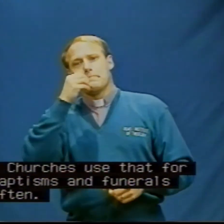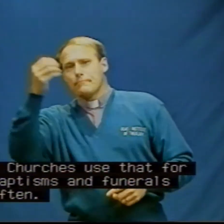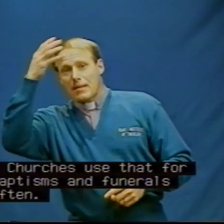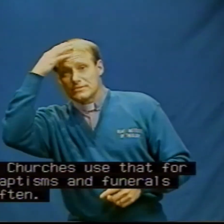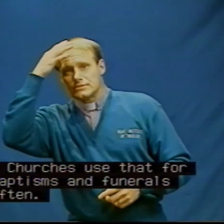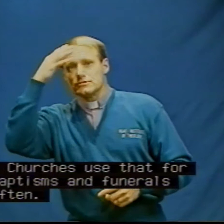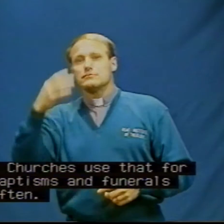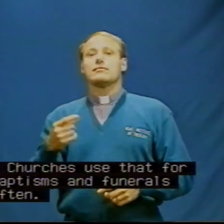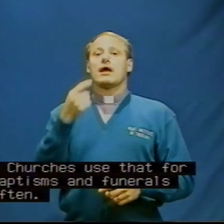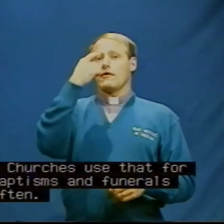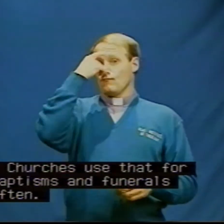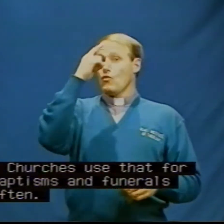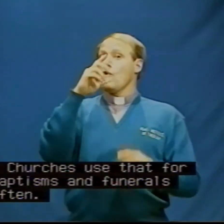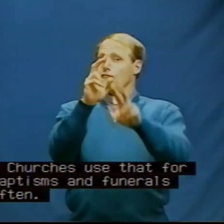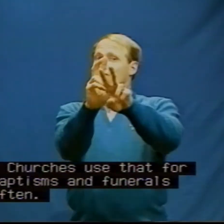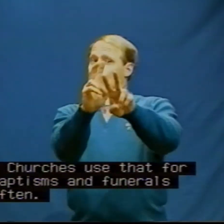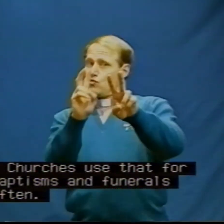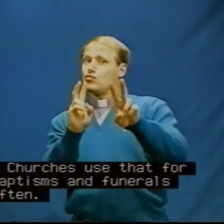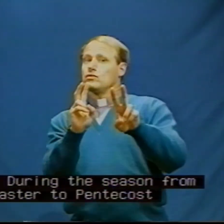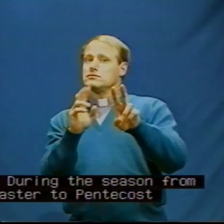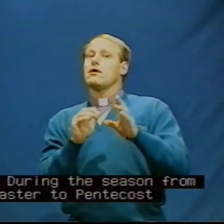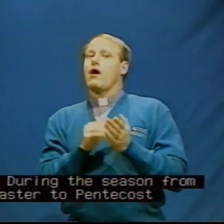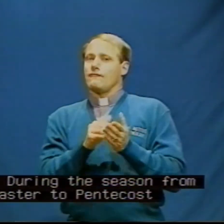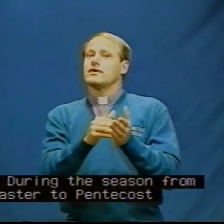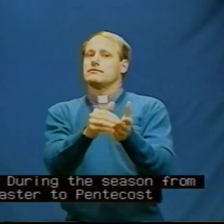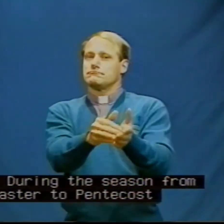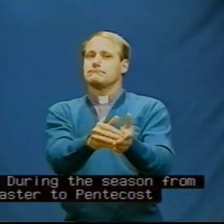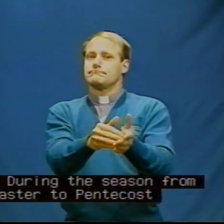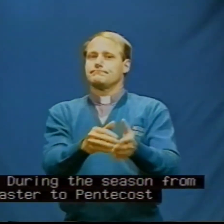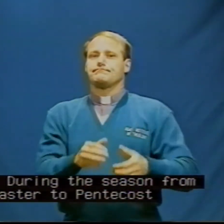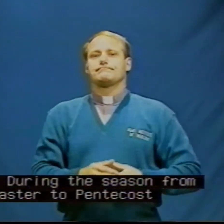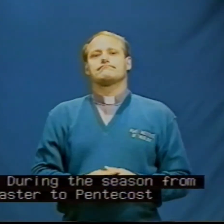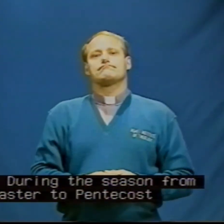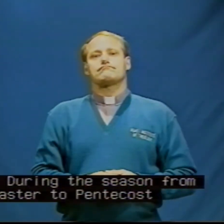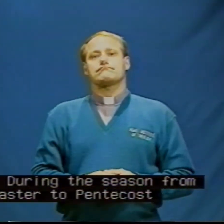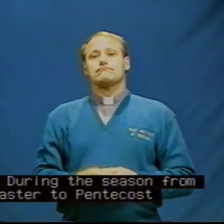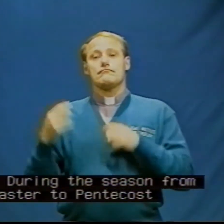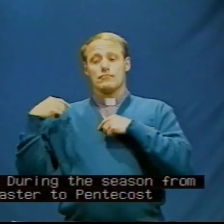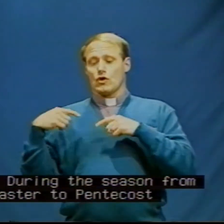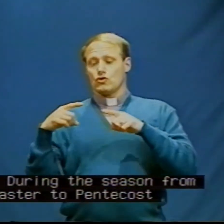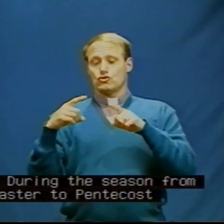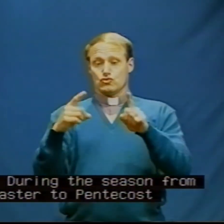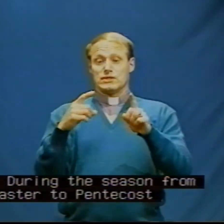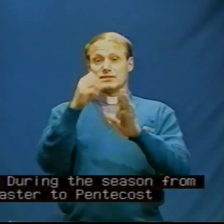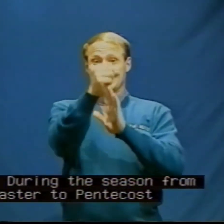Churches use that for baptisms and funerals often, during the season from Easter to Pentecost.